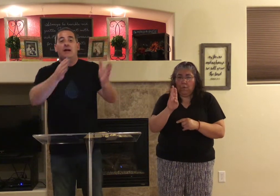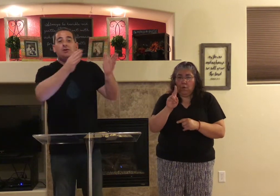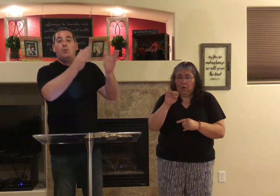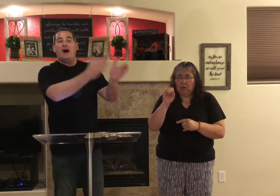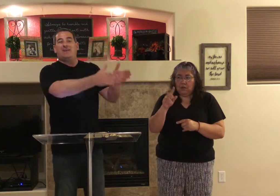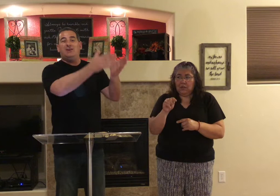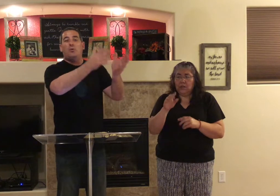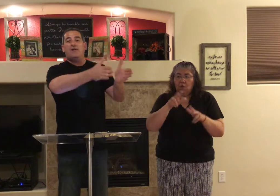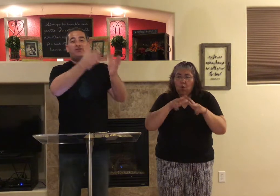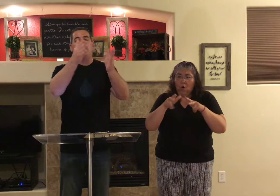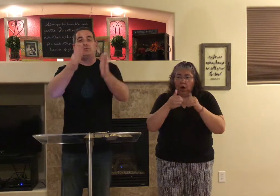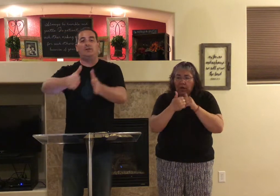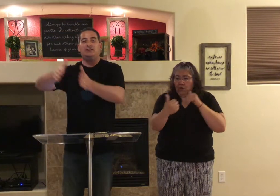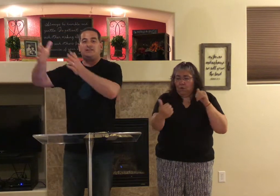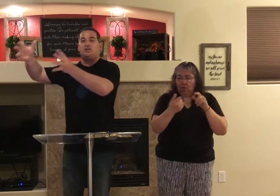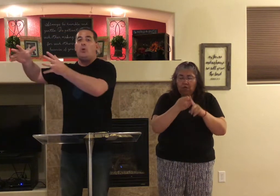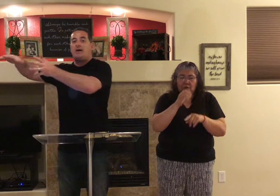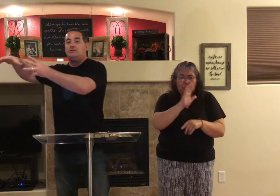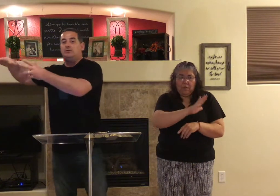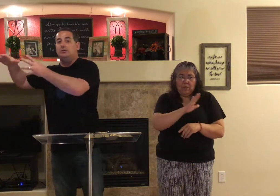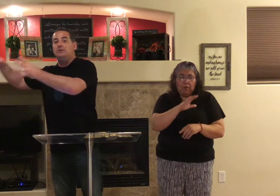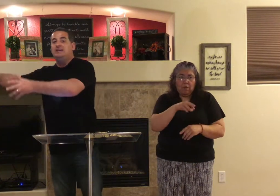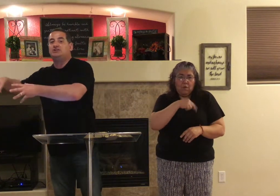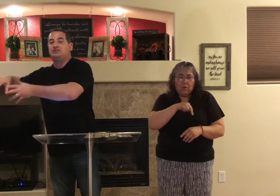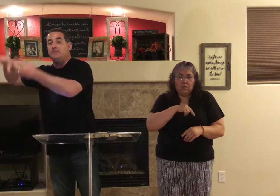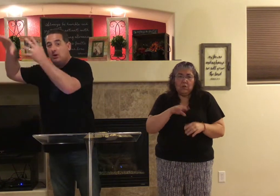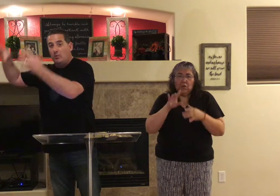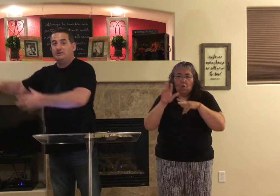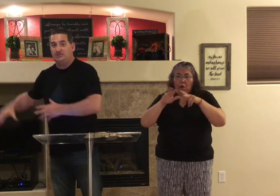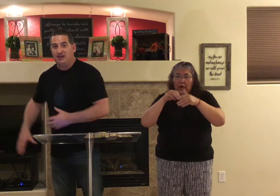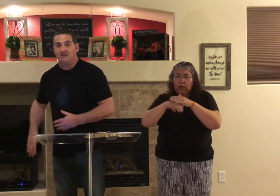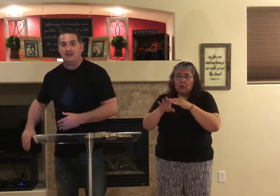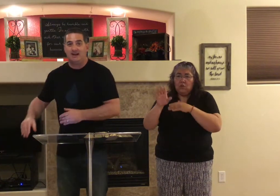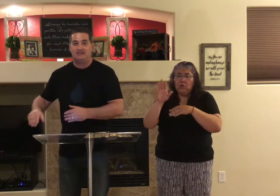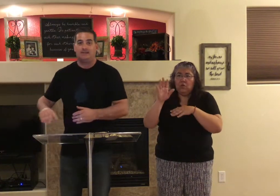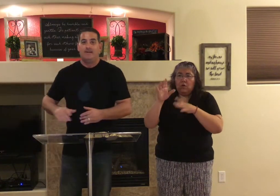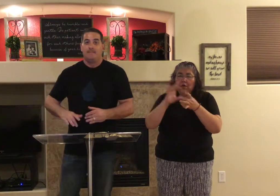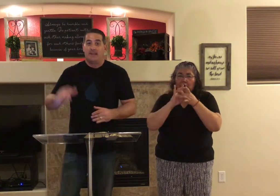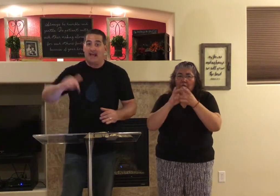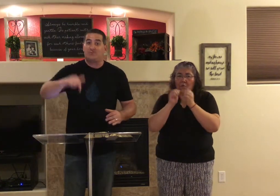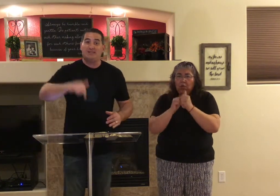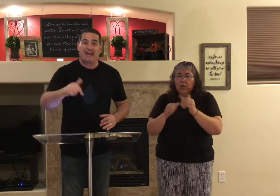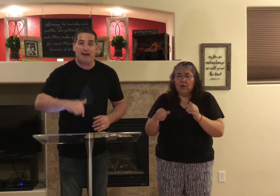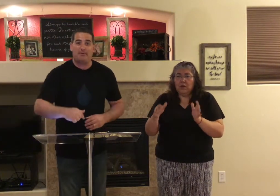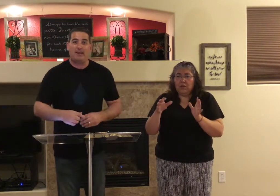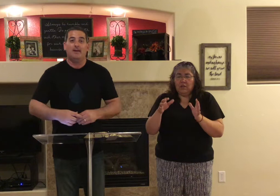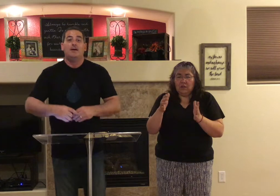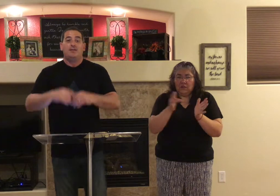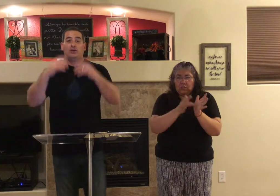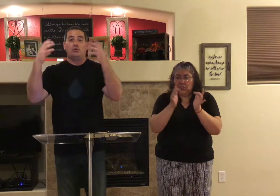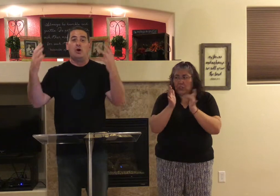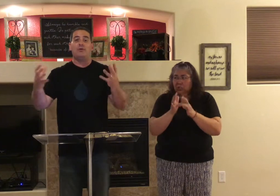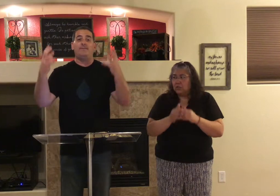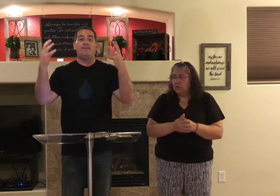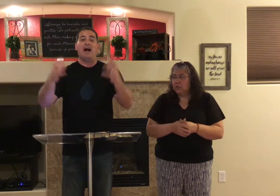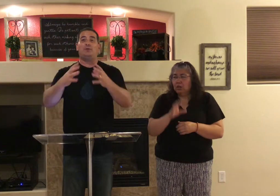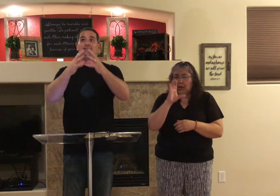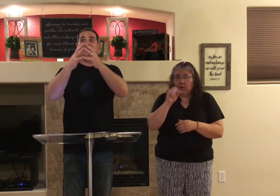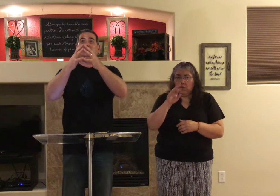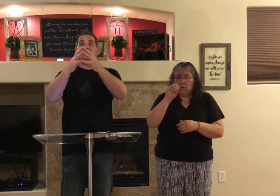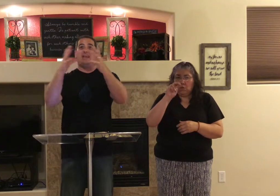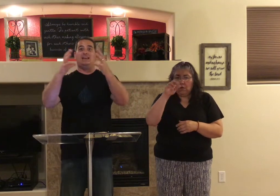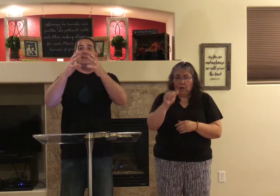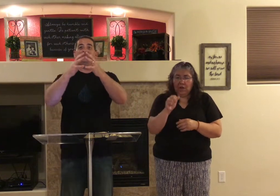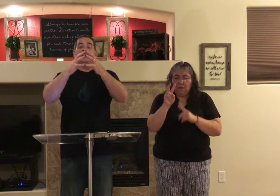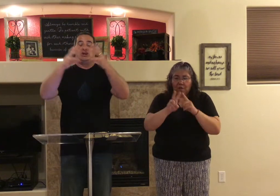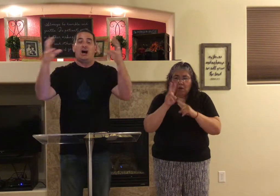whatever, and they're walking away from their religion to walk into a relationship with Jesus. That's what's happening. The coronavirus